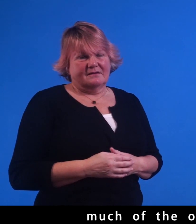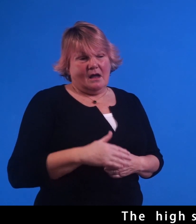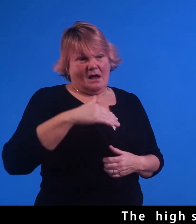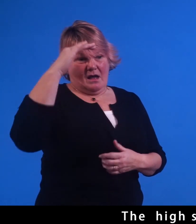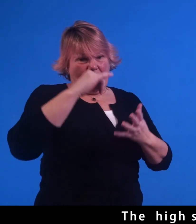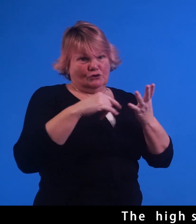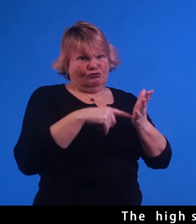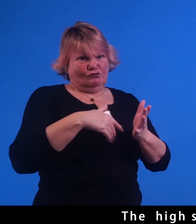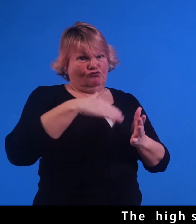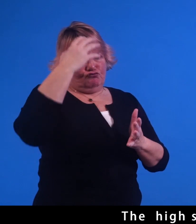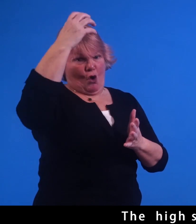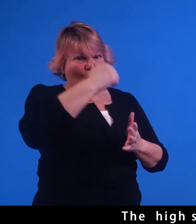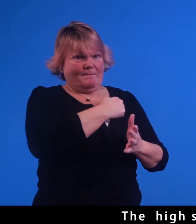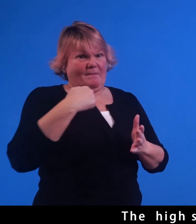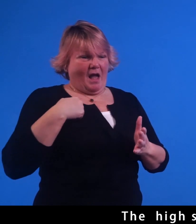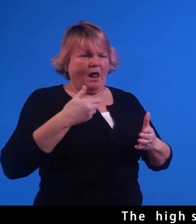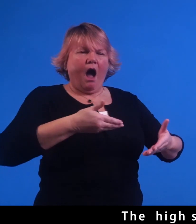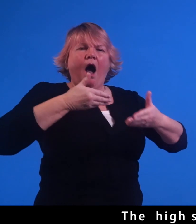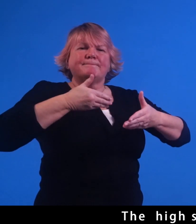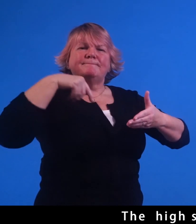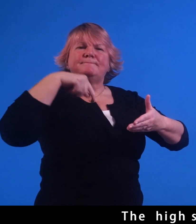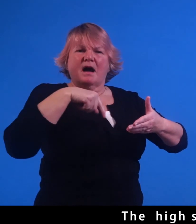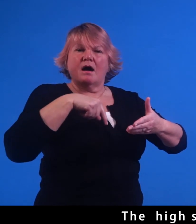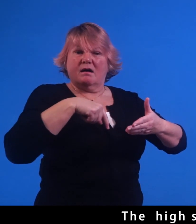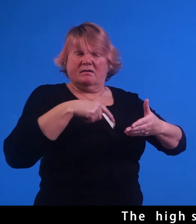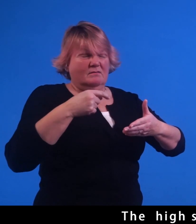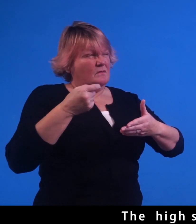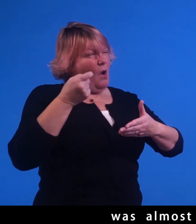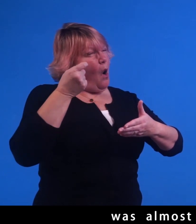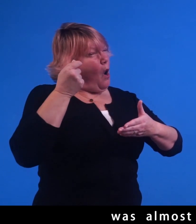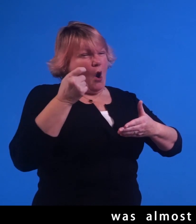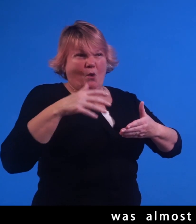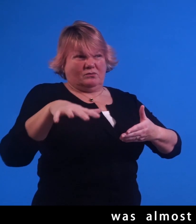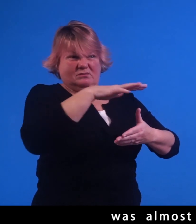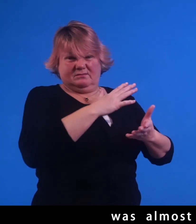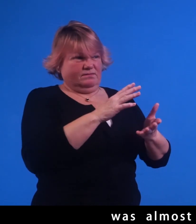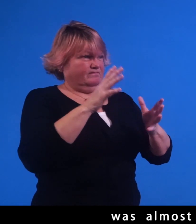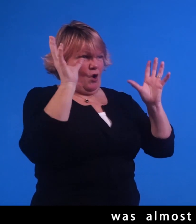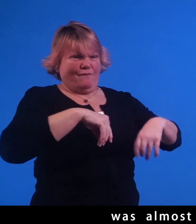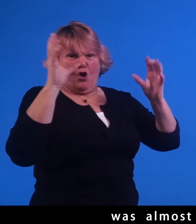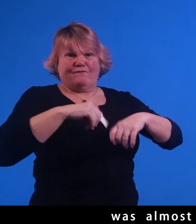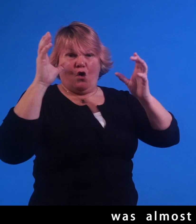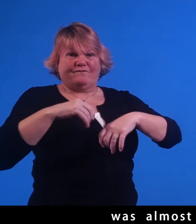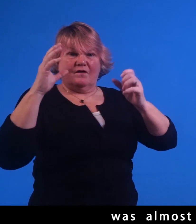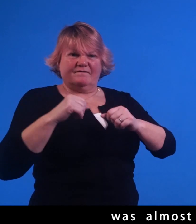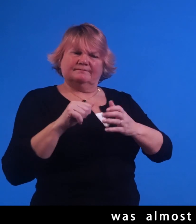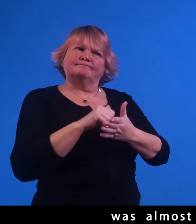The High Street, which is in the upper section of the Royal Mile, was almost entirely demolished in favour of